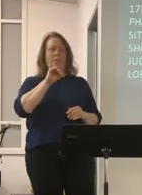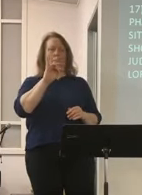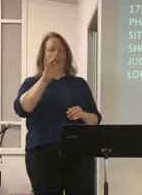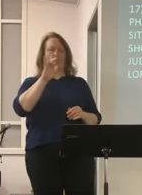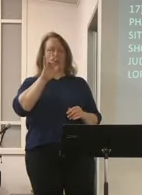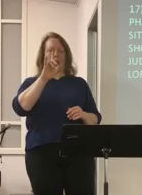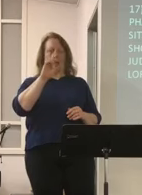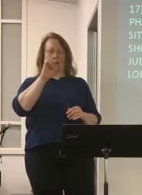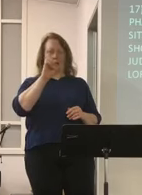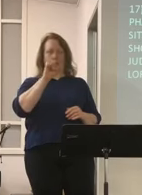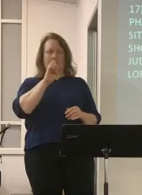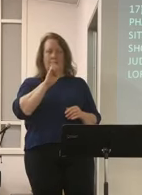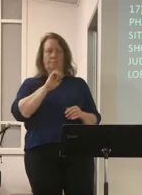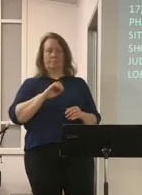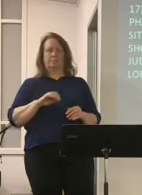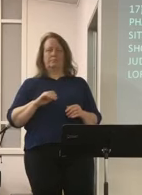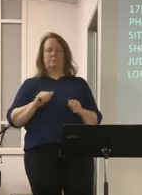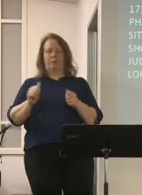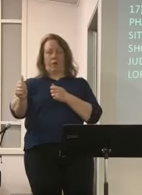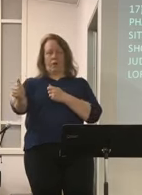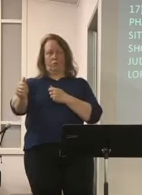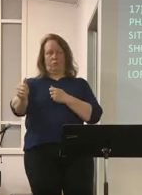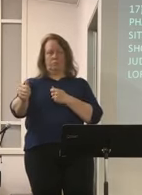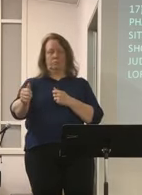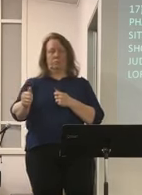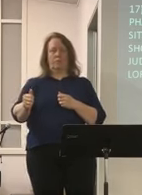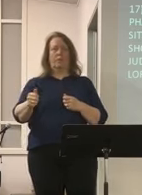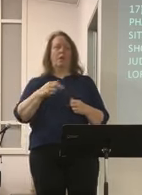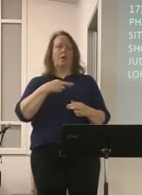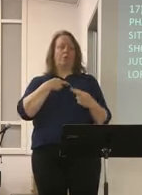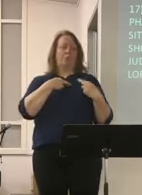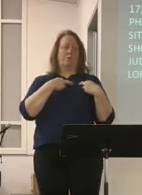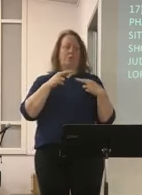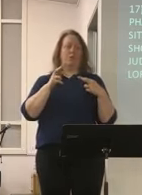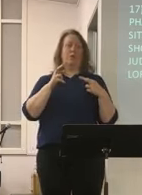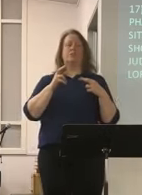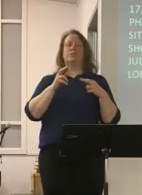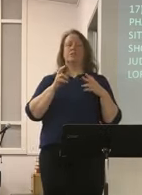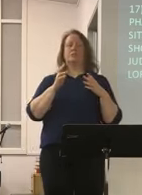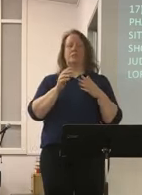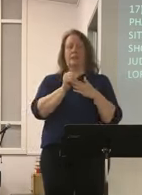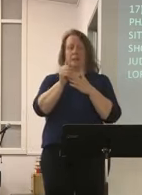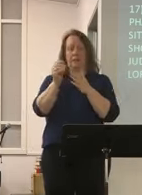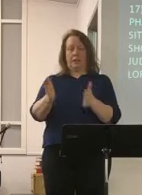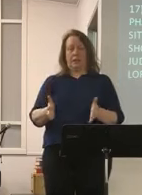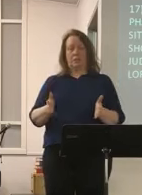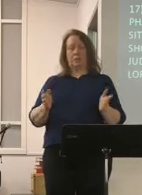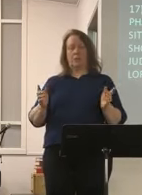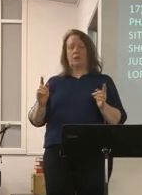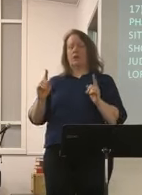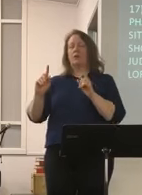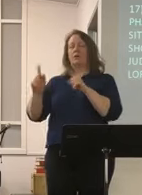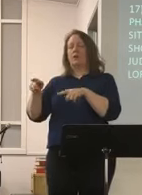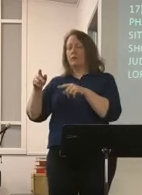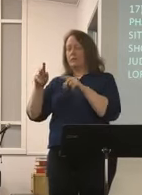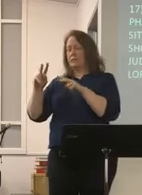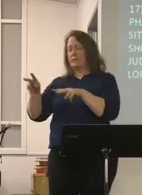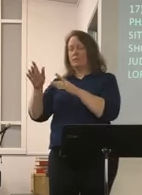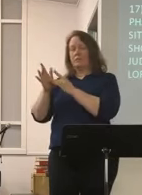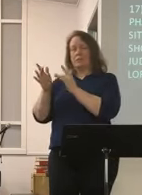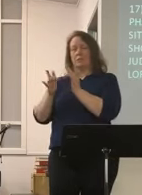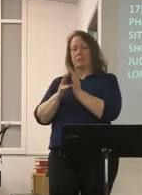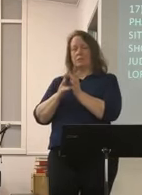the Pharisees are coming to check out this Jesus, because the word is spreading throughout all of